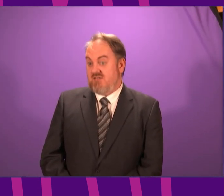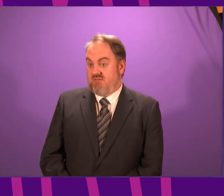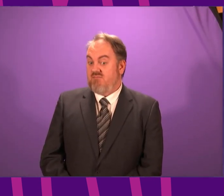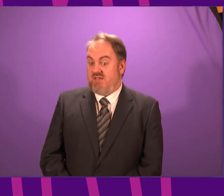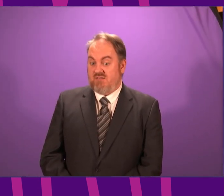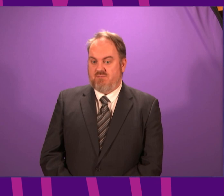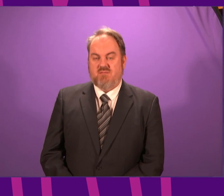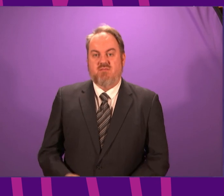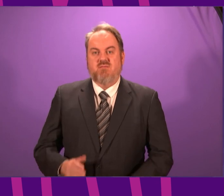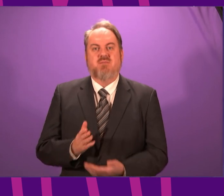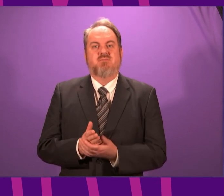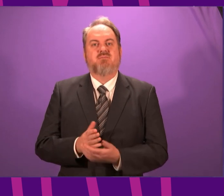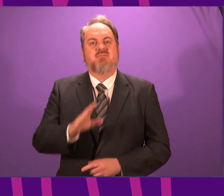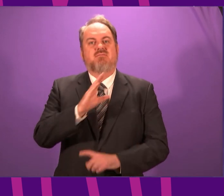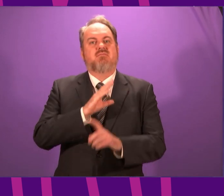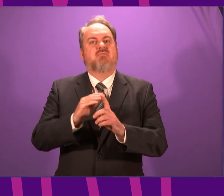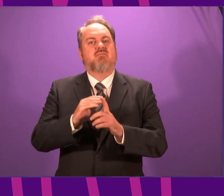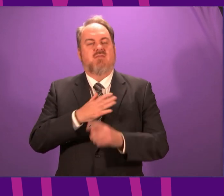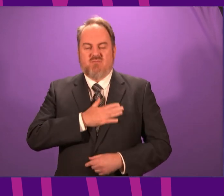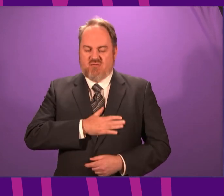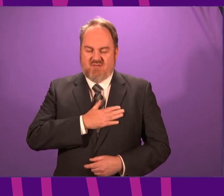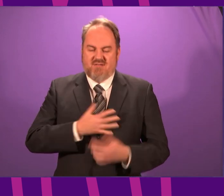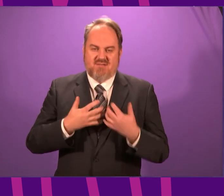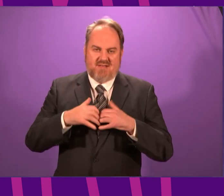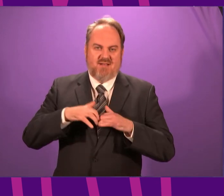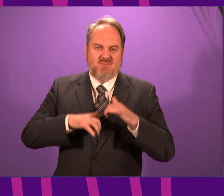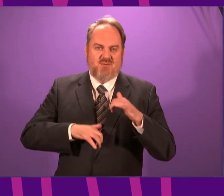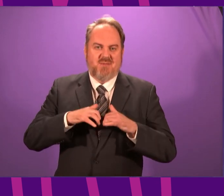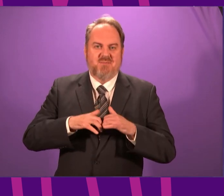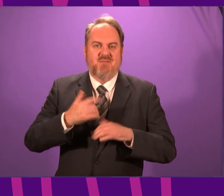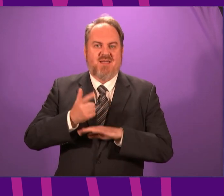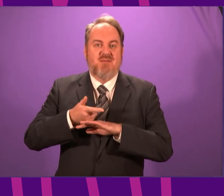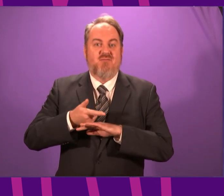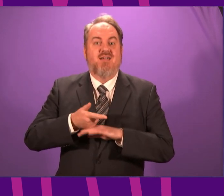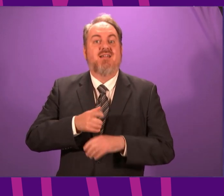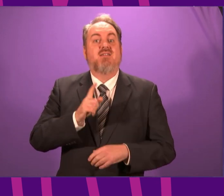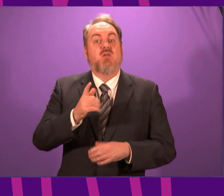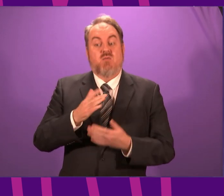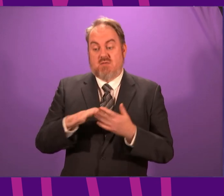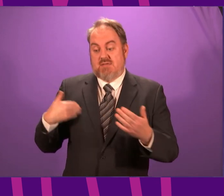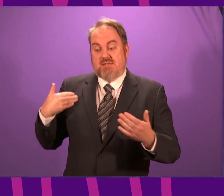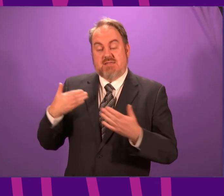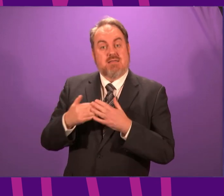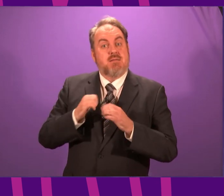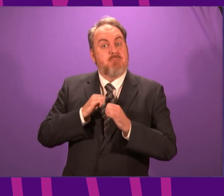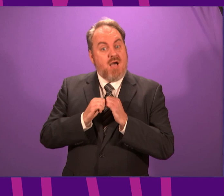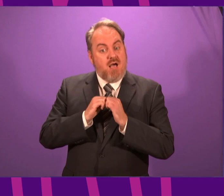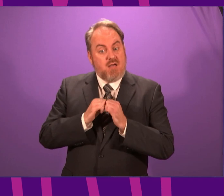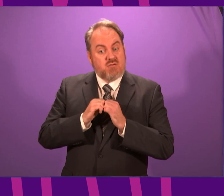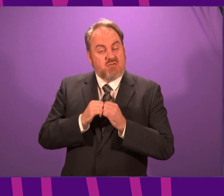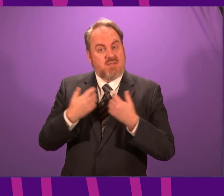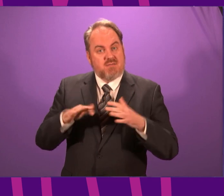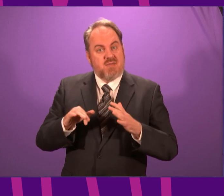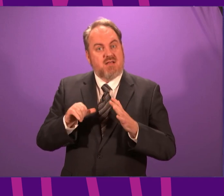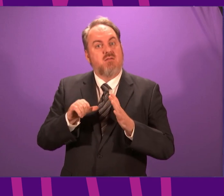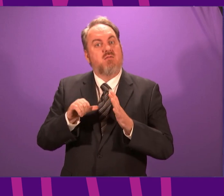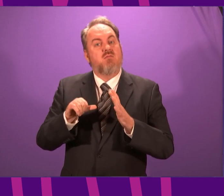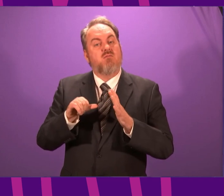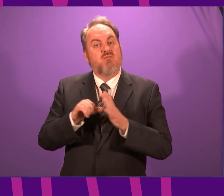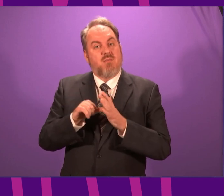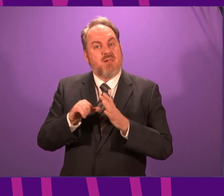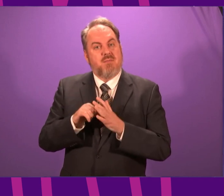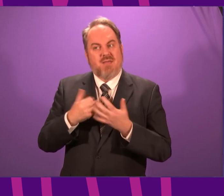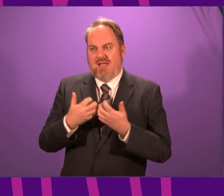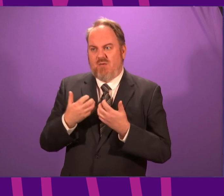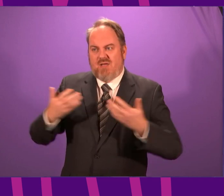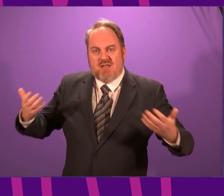ones, some of whom have not had the chance to see each other since March. So, Deputy Presiding Officer, what are the chances of the public adhering